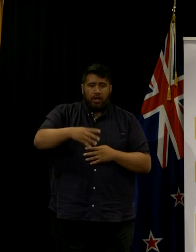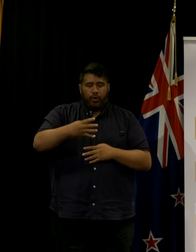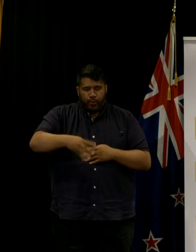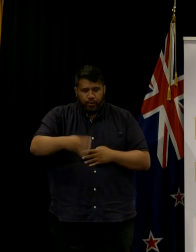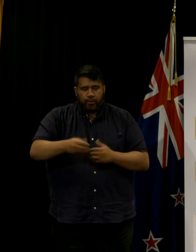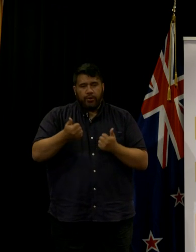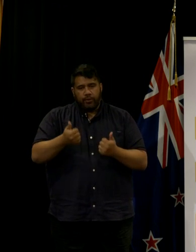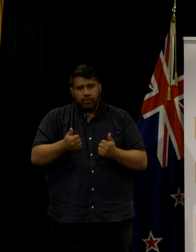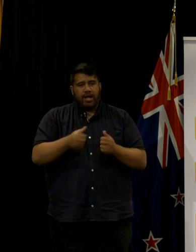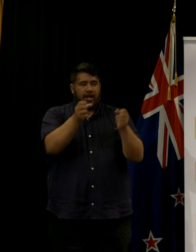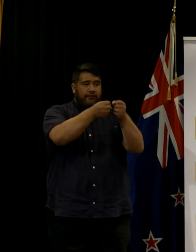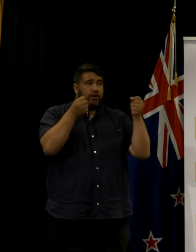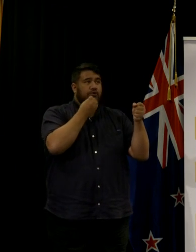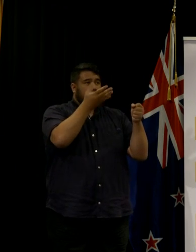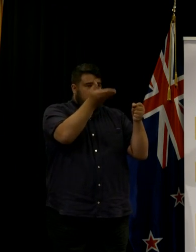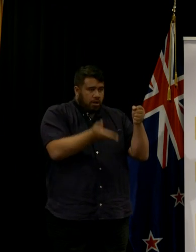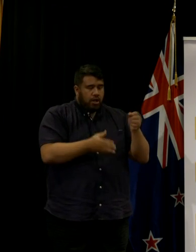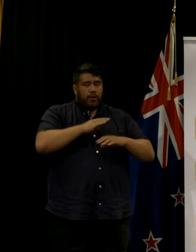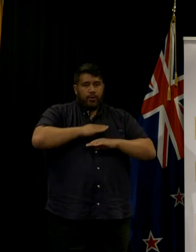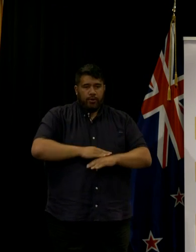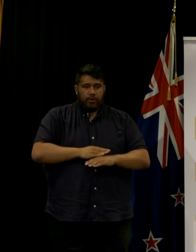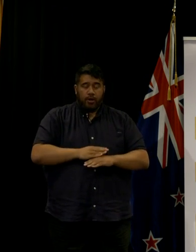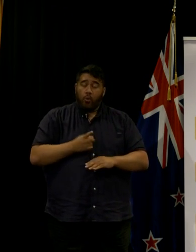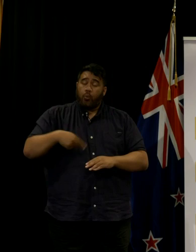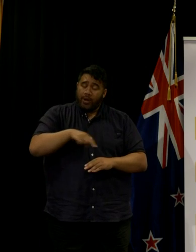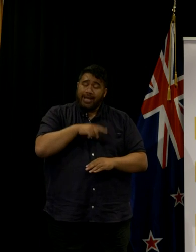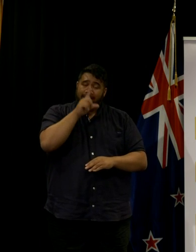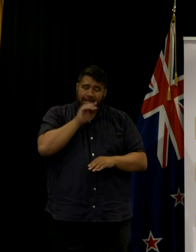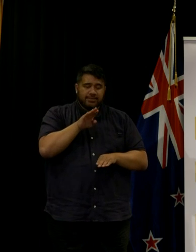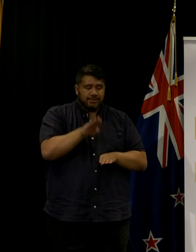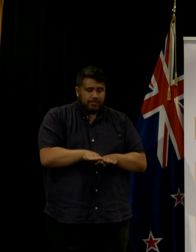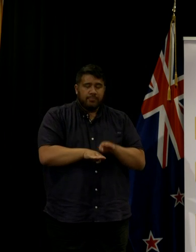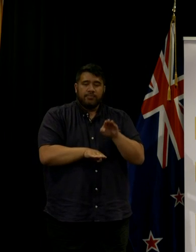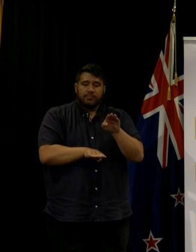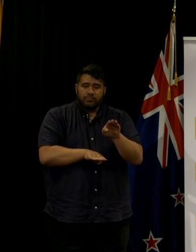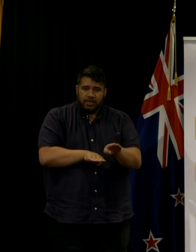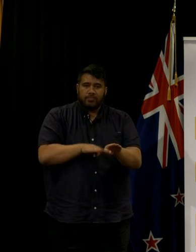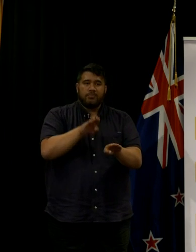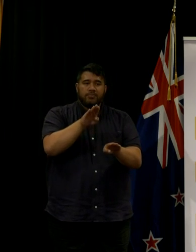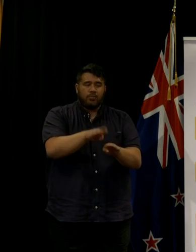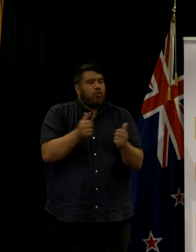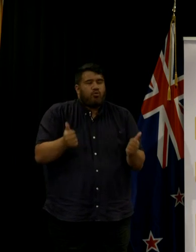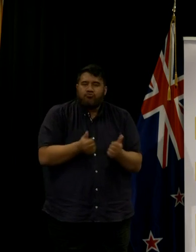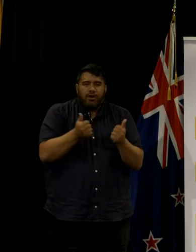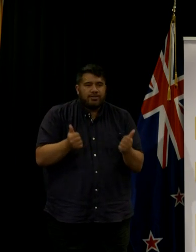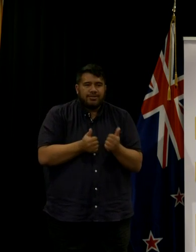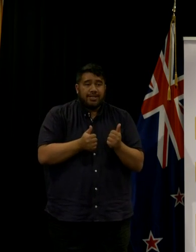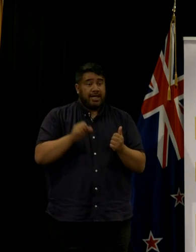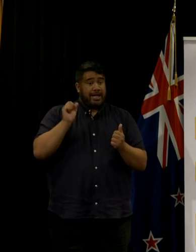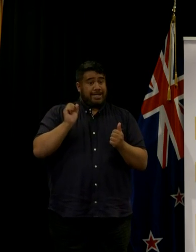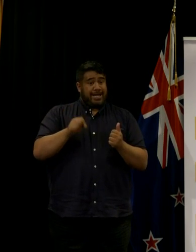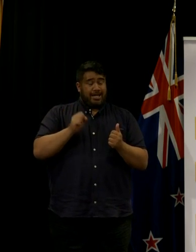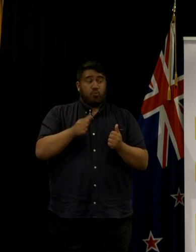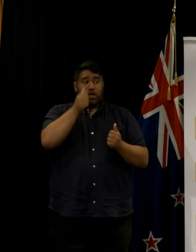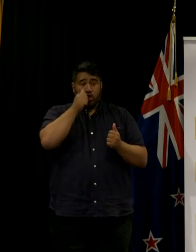got the things in your cupboard, that actually we can just work through this step by step. And I think there's a reassurance here that, yes, those powers are